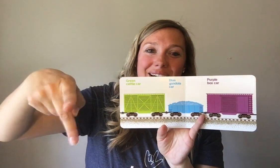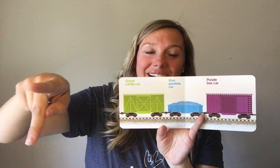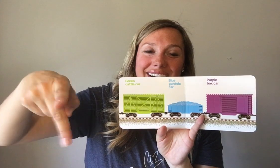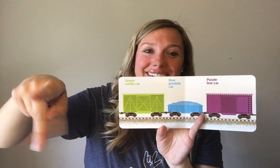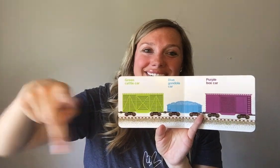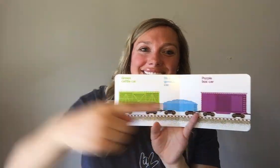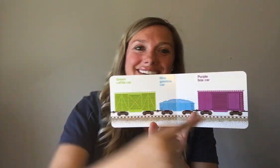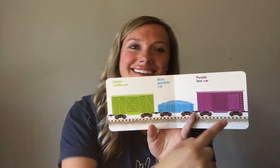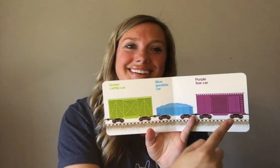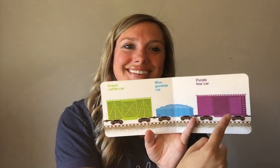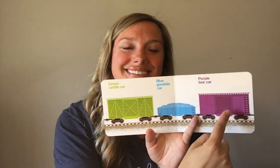car.